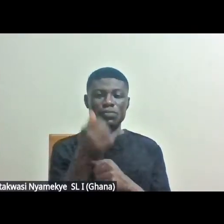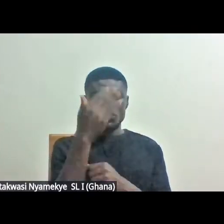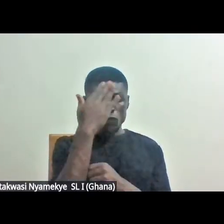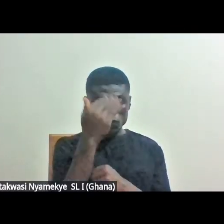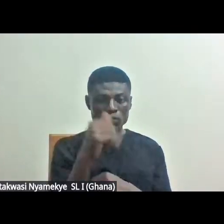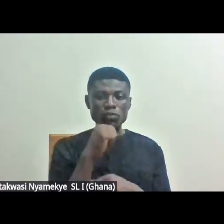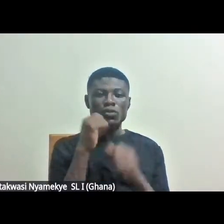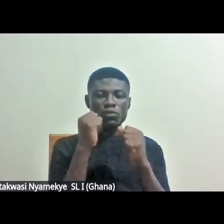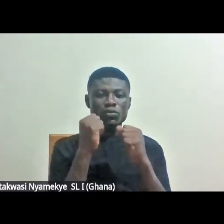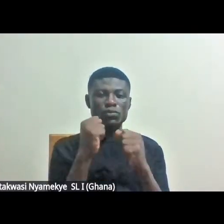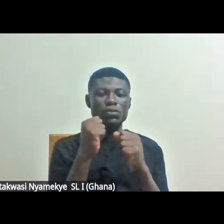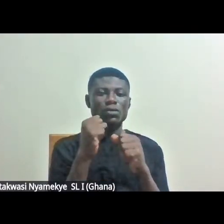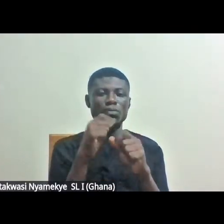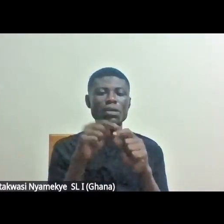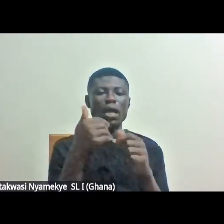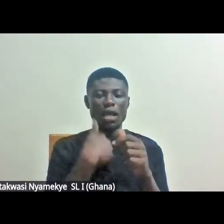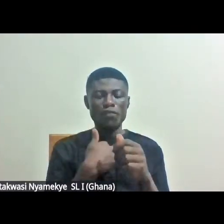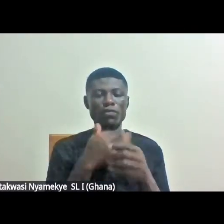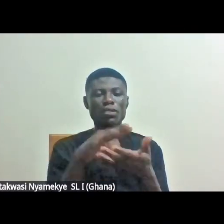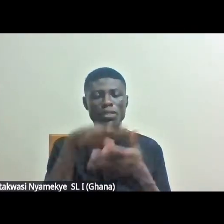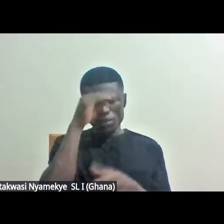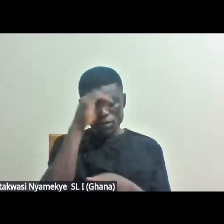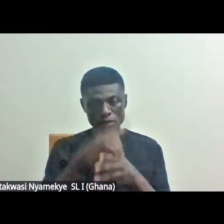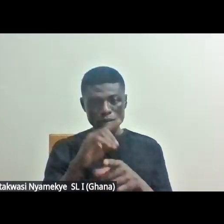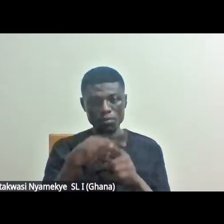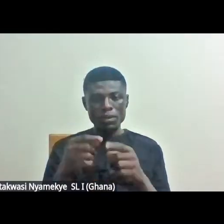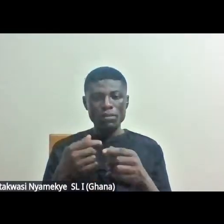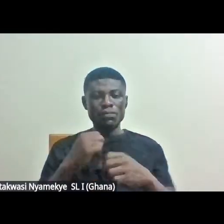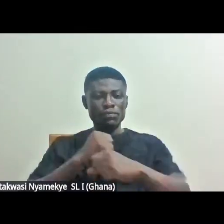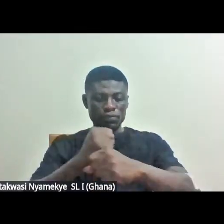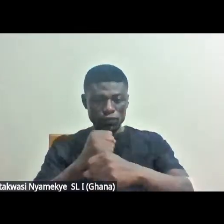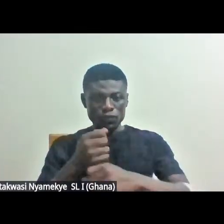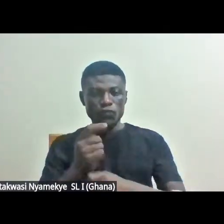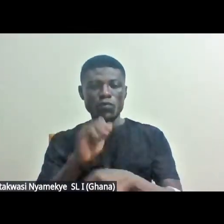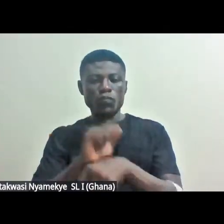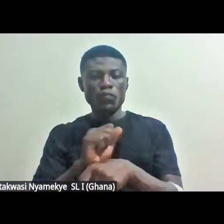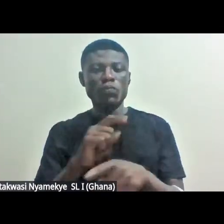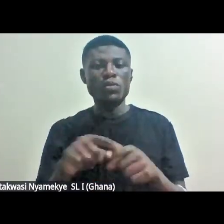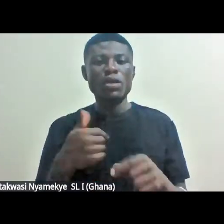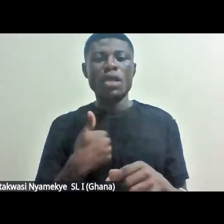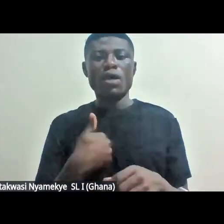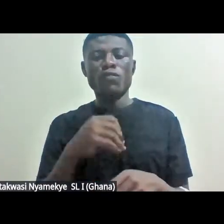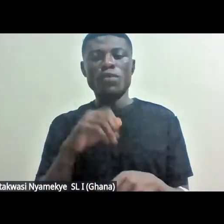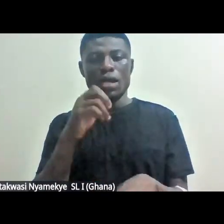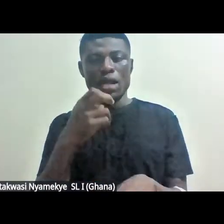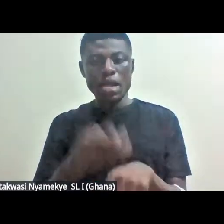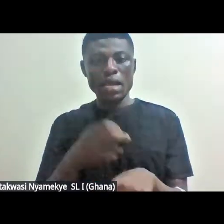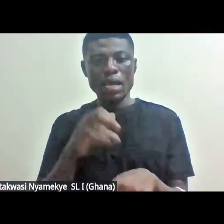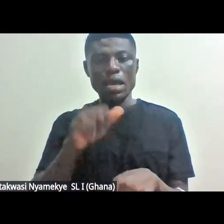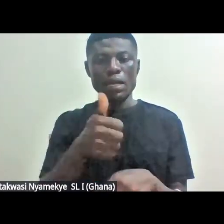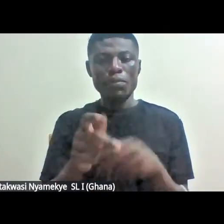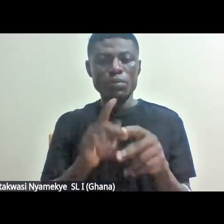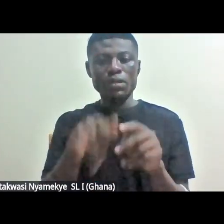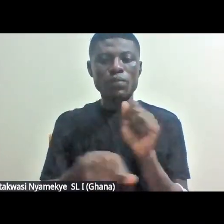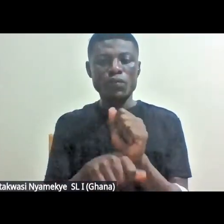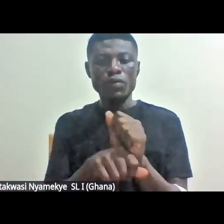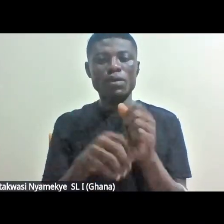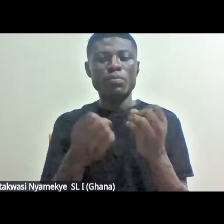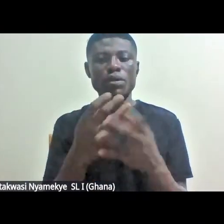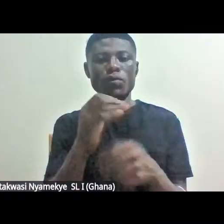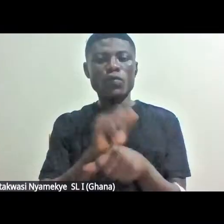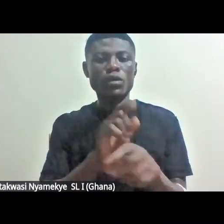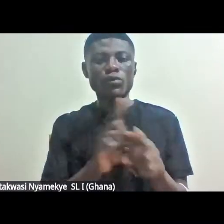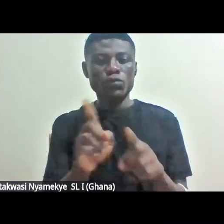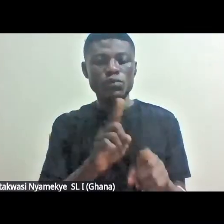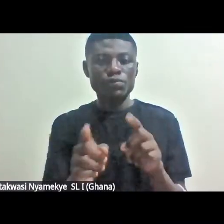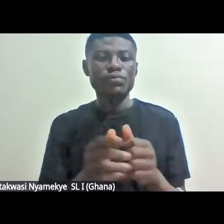severe that I was prevented from doing my work. I just had to work a lot harder than other people so to get the same amount of work done.